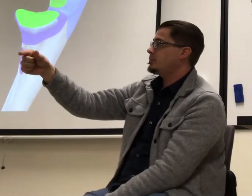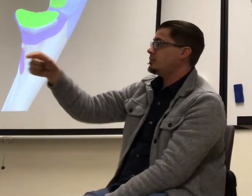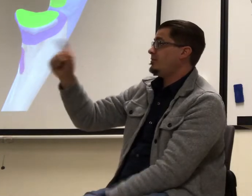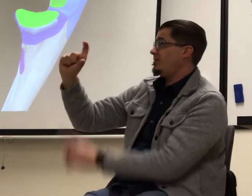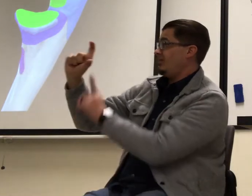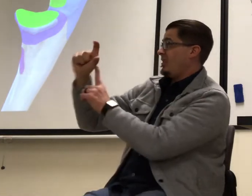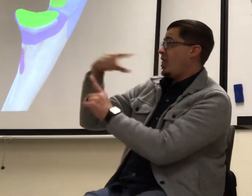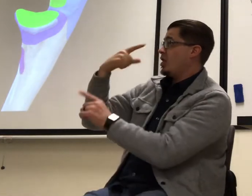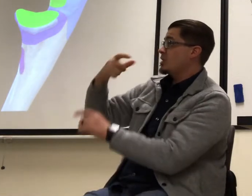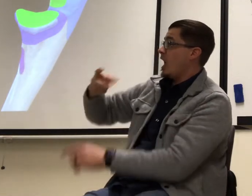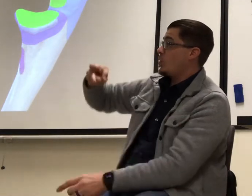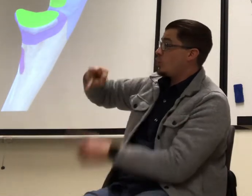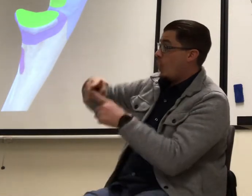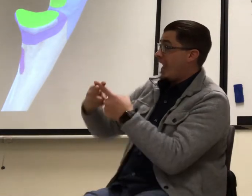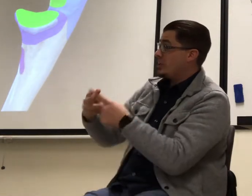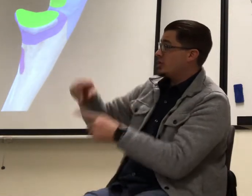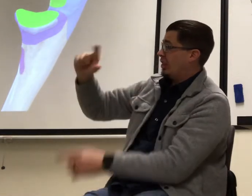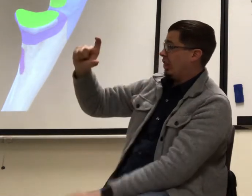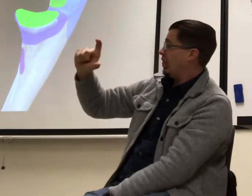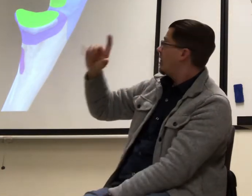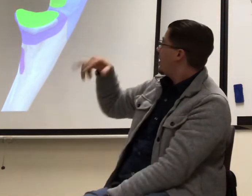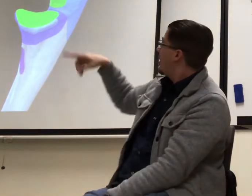Trochlear notch.